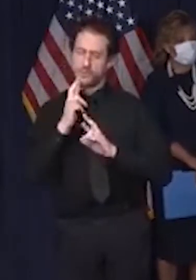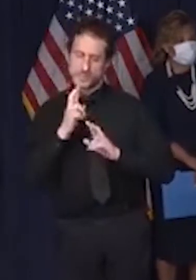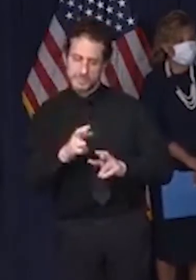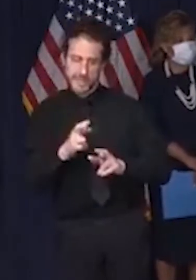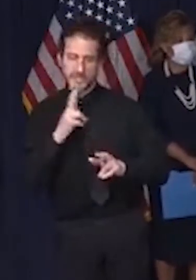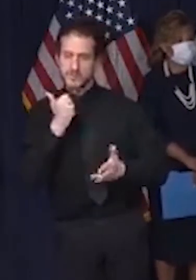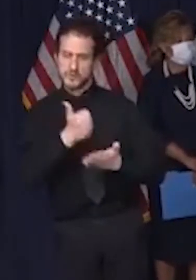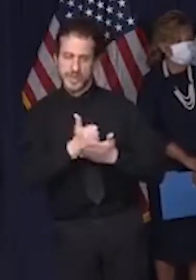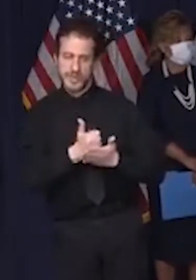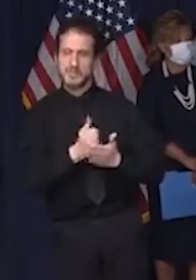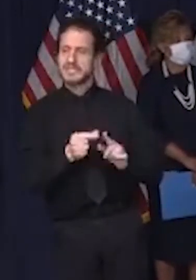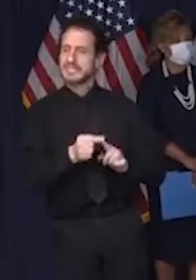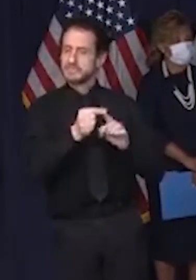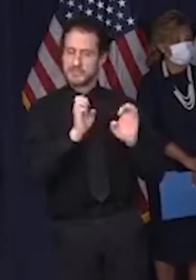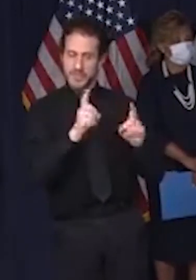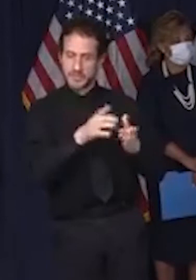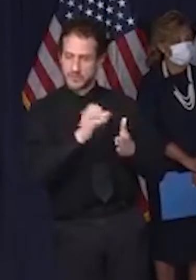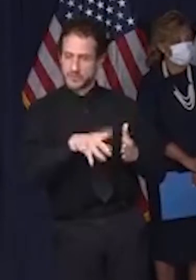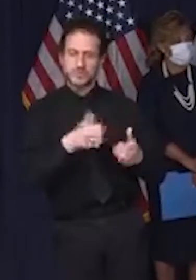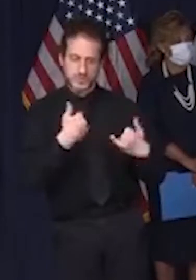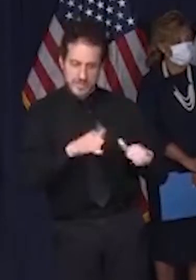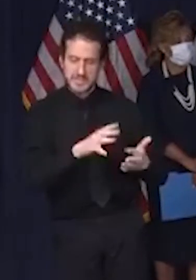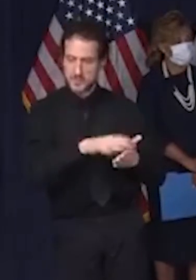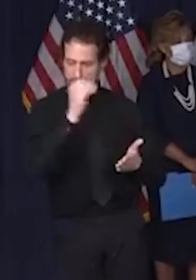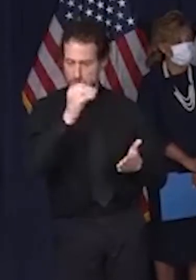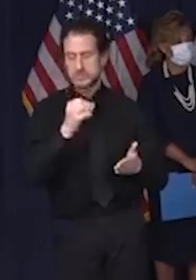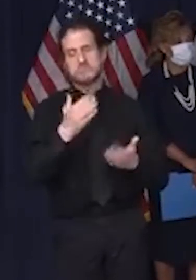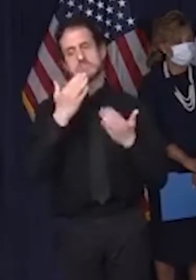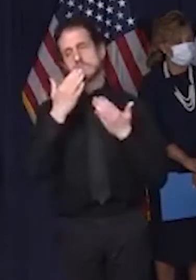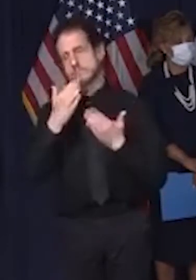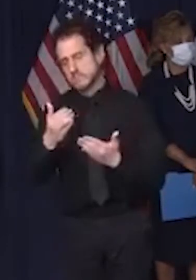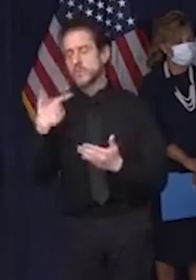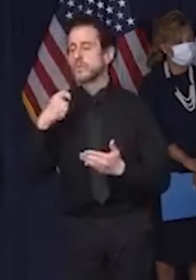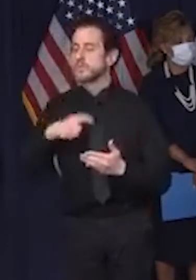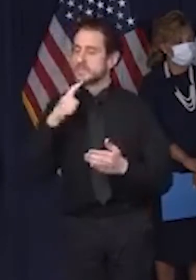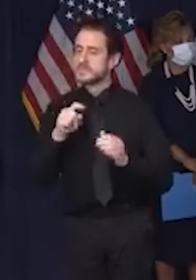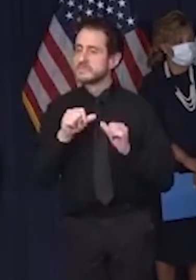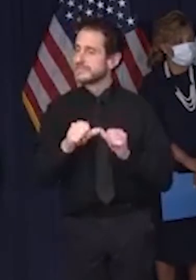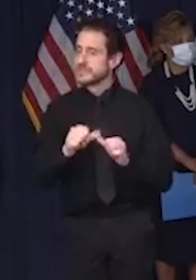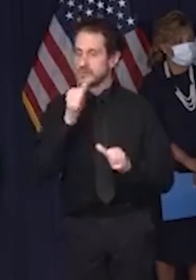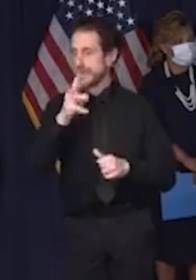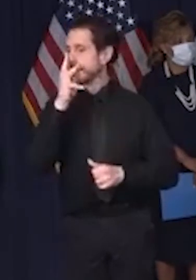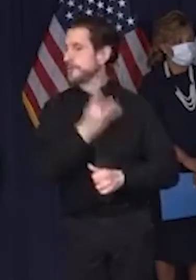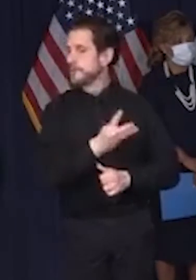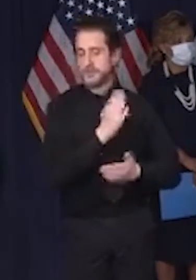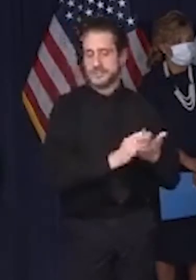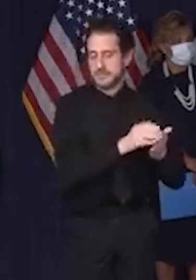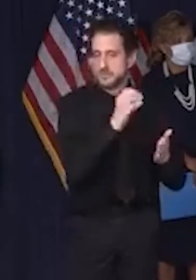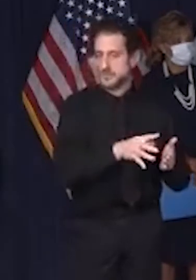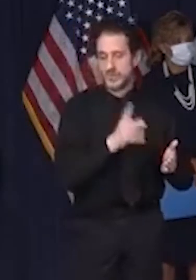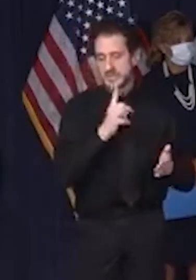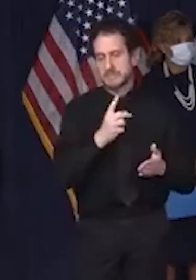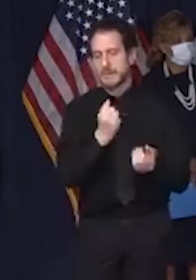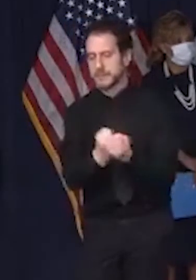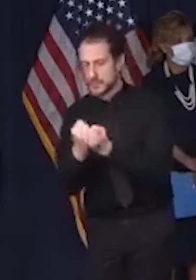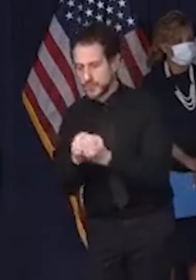situation, and I'm so grateful for that. We must continue to reach all of our students in any way that we